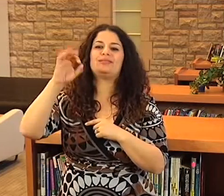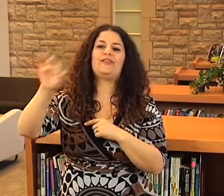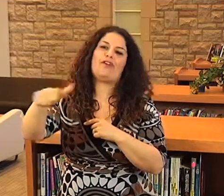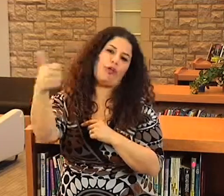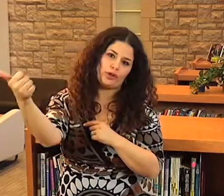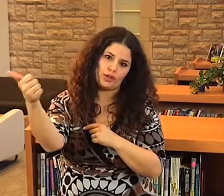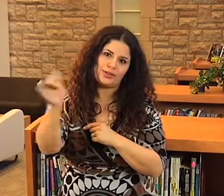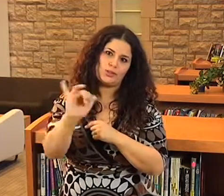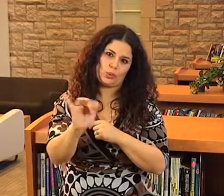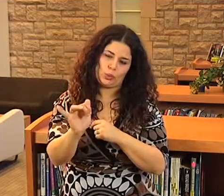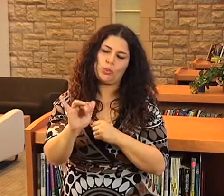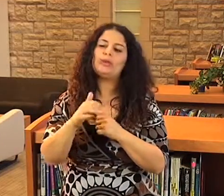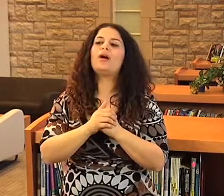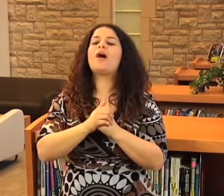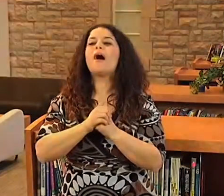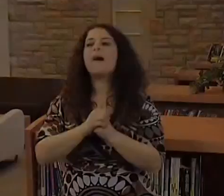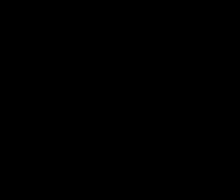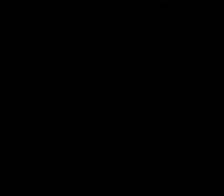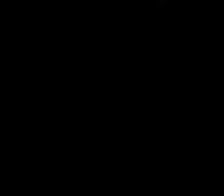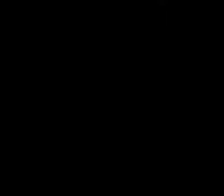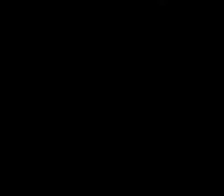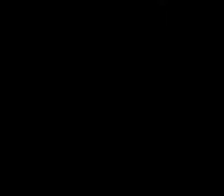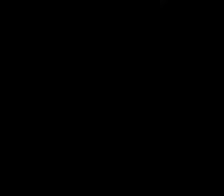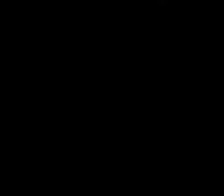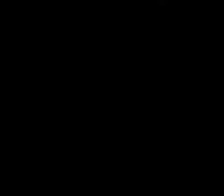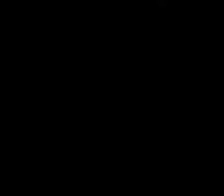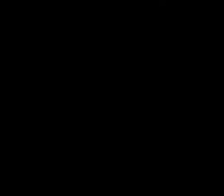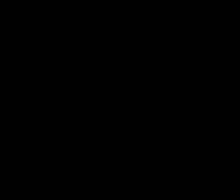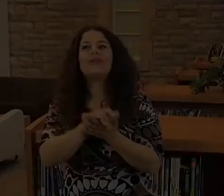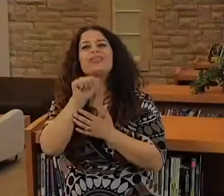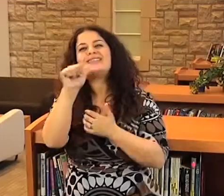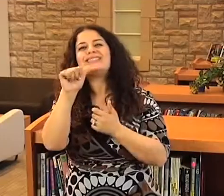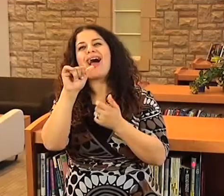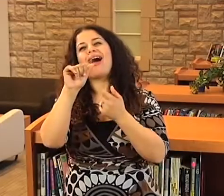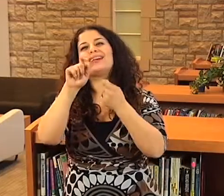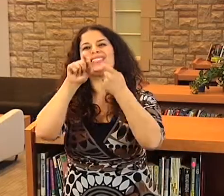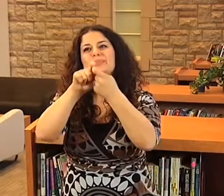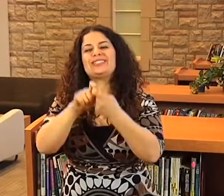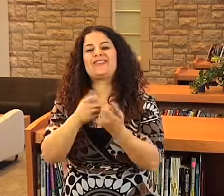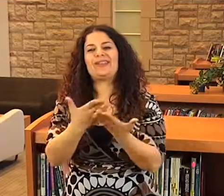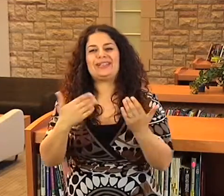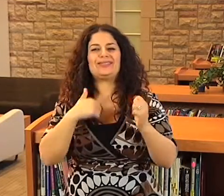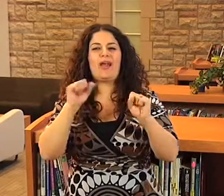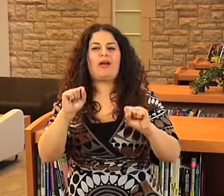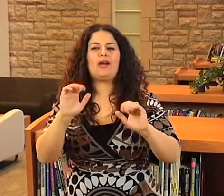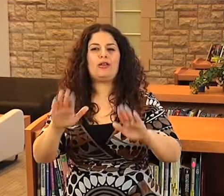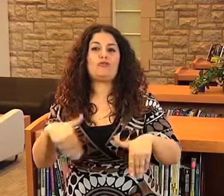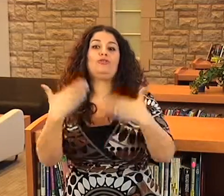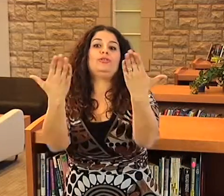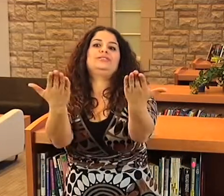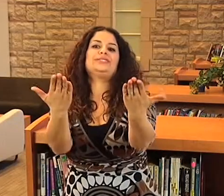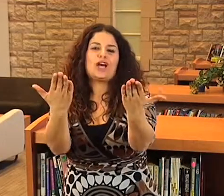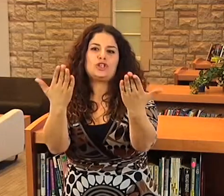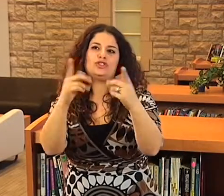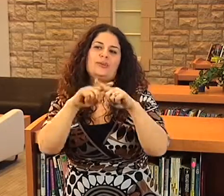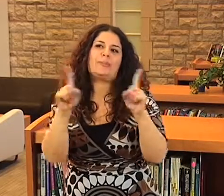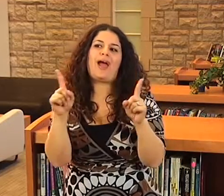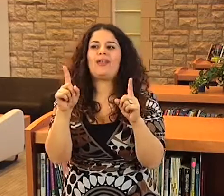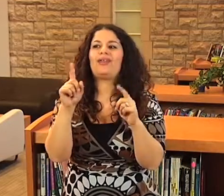attitude and to think positively of others. So specifically, those are the